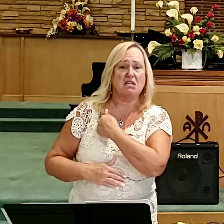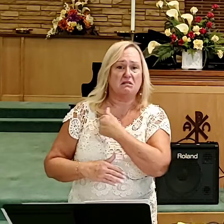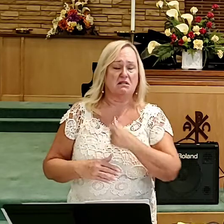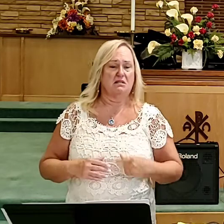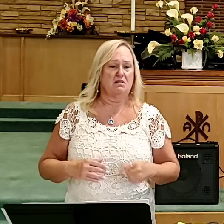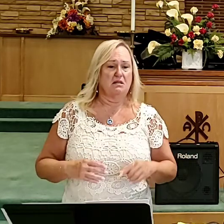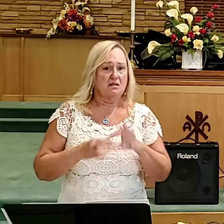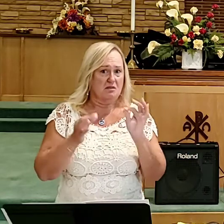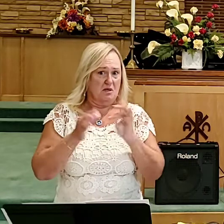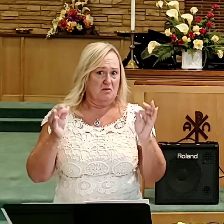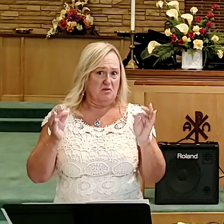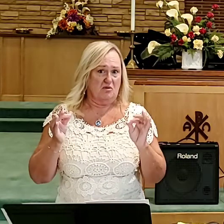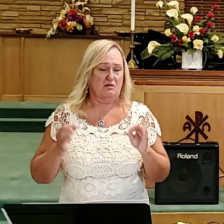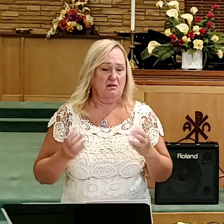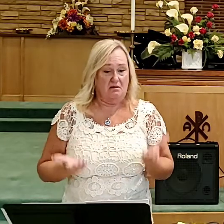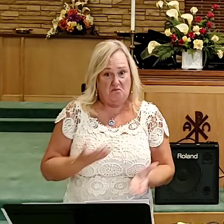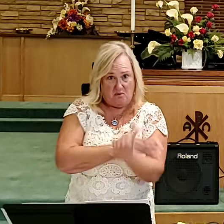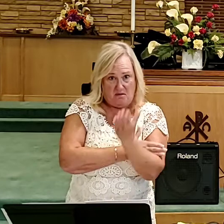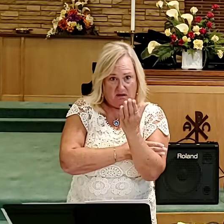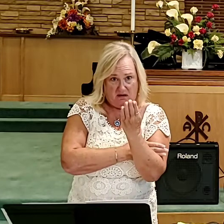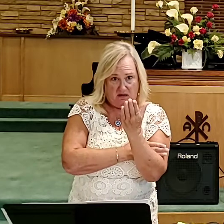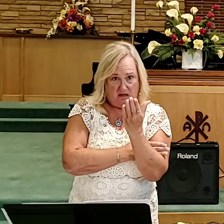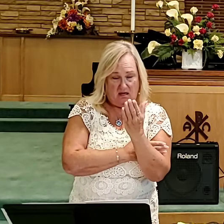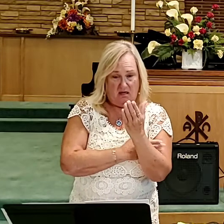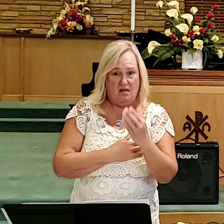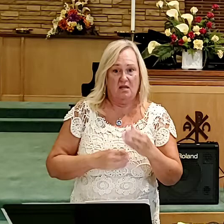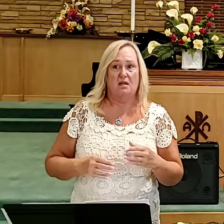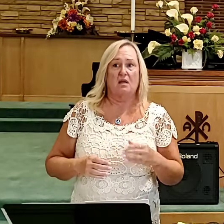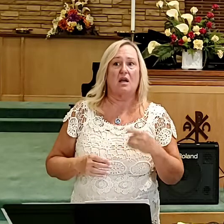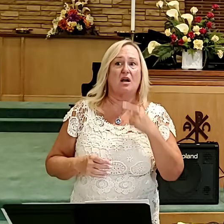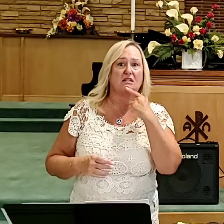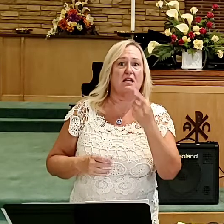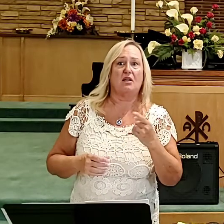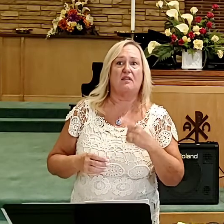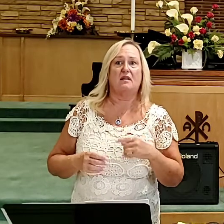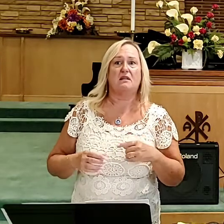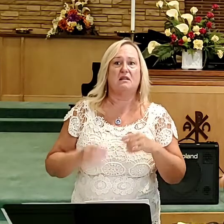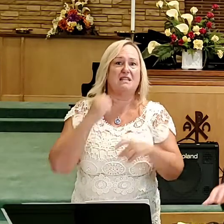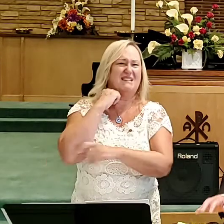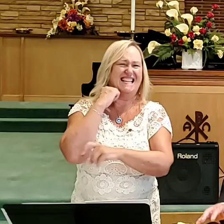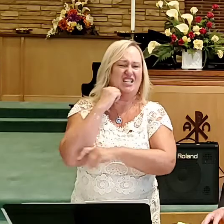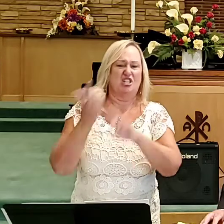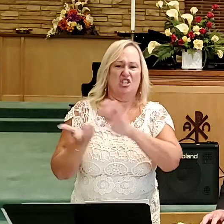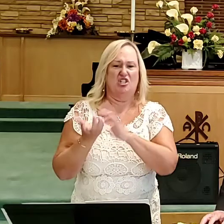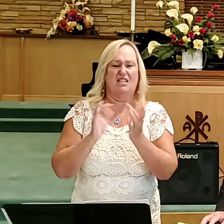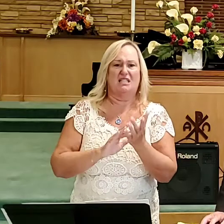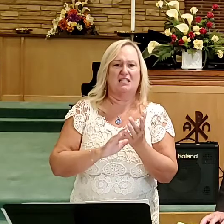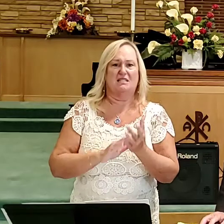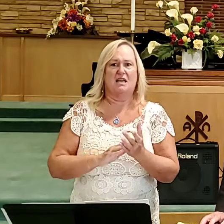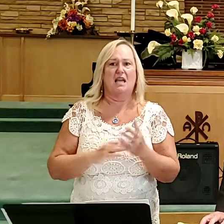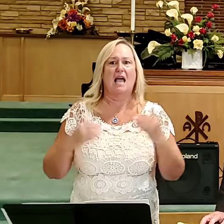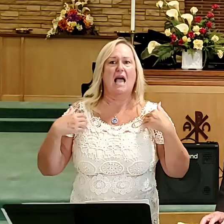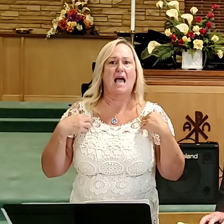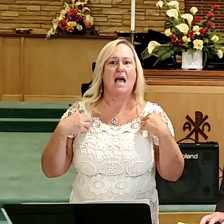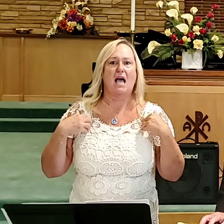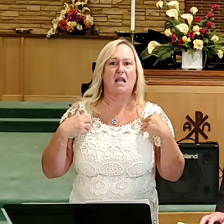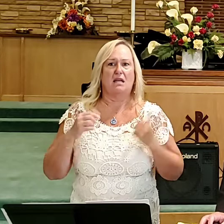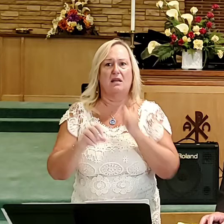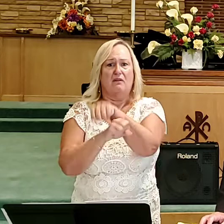Our scriptures this morning echo the temptations Jesus himself faced and